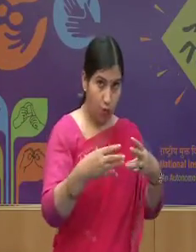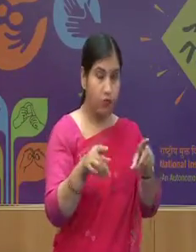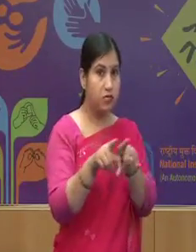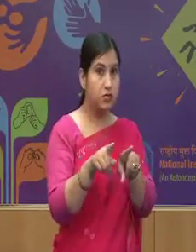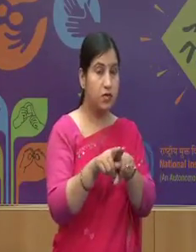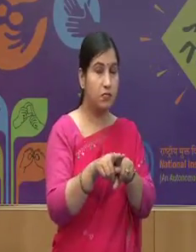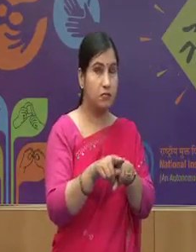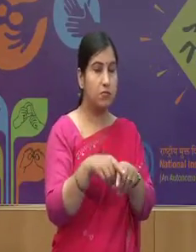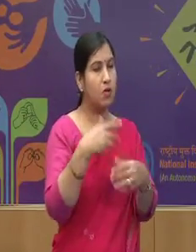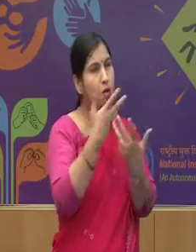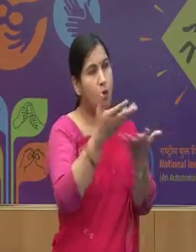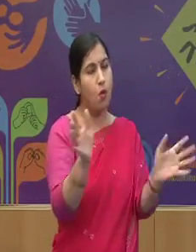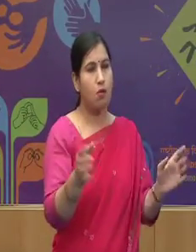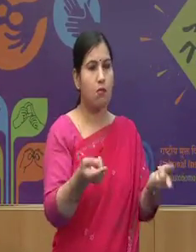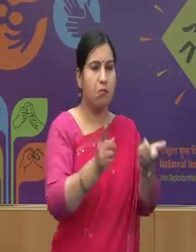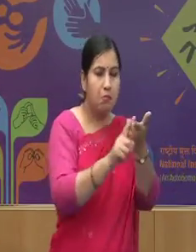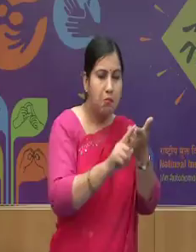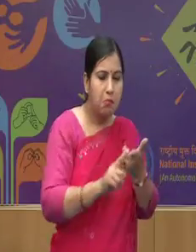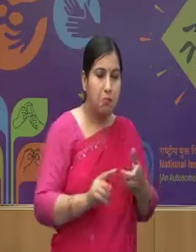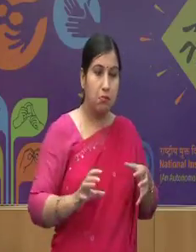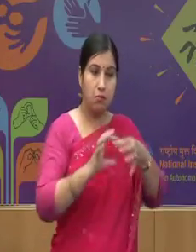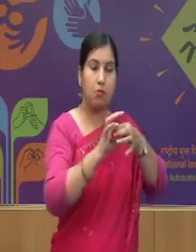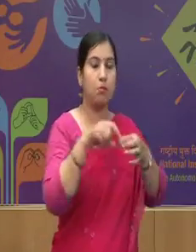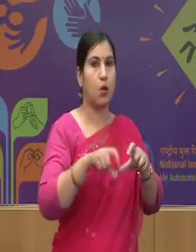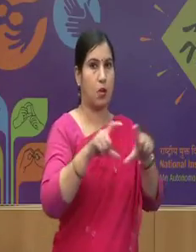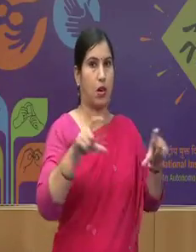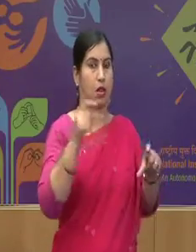and all the related events is clear now.